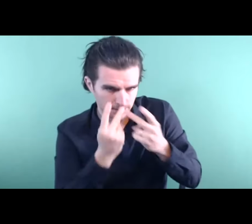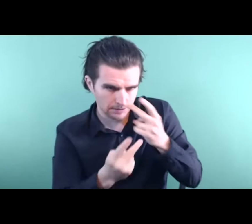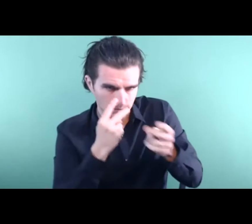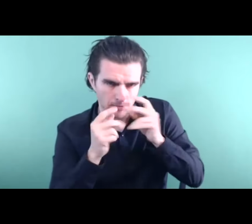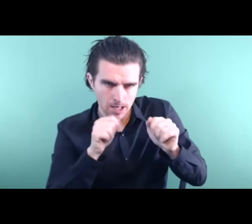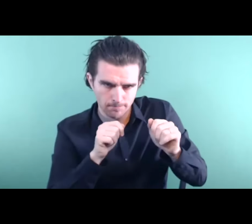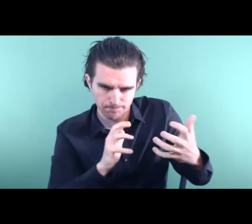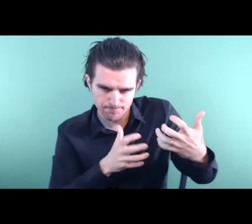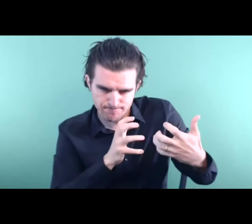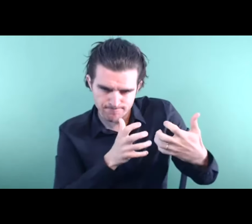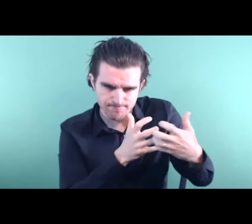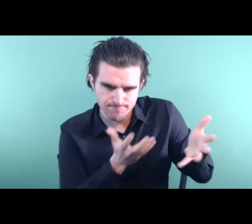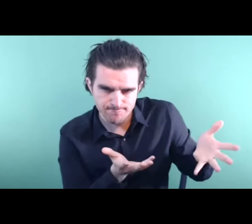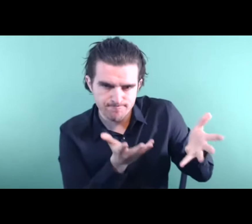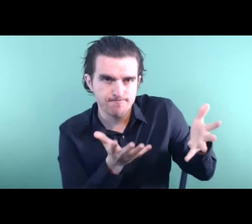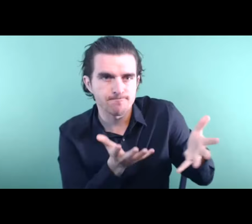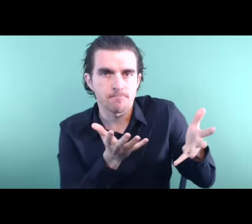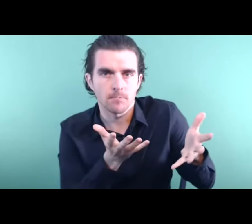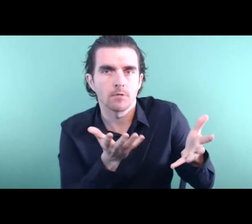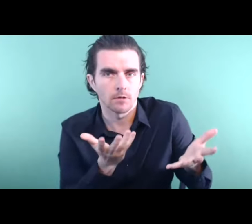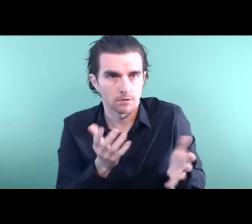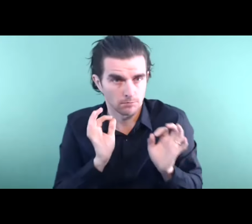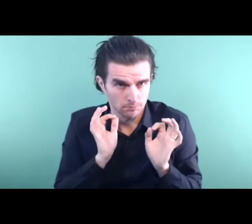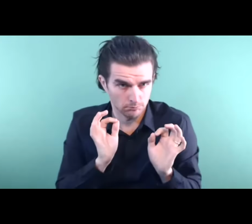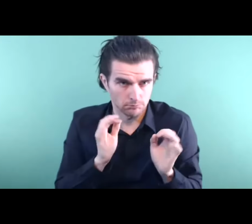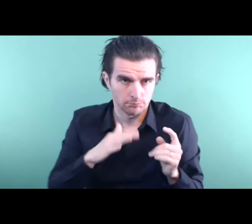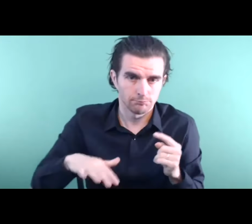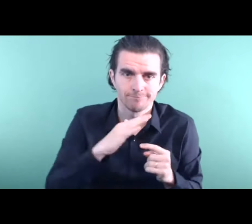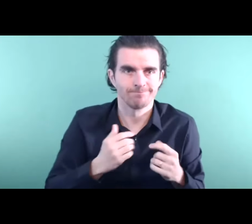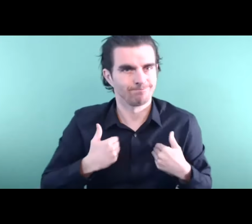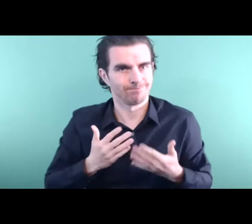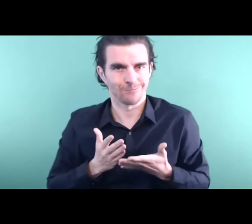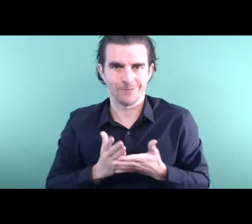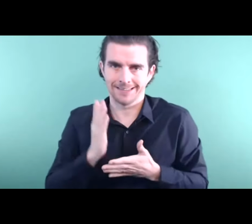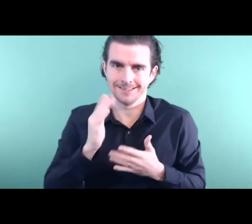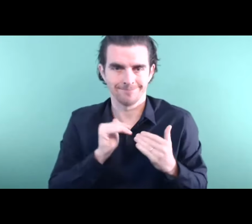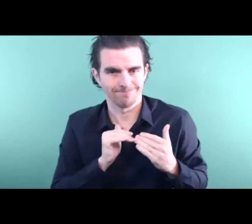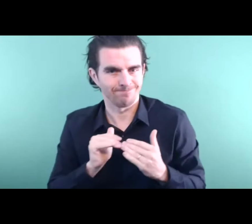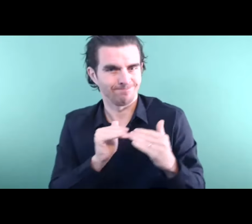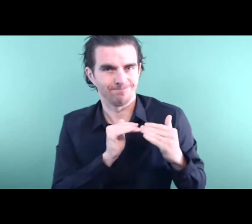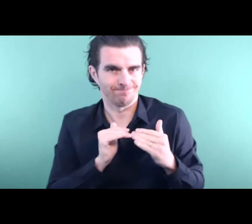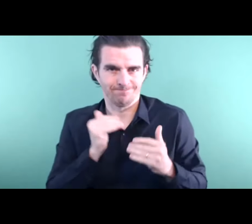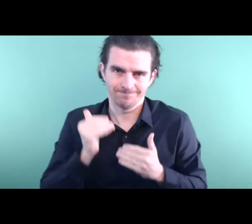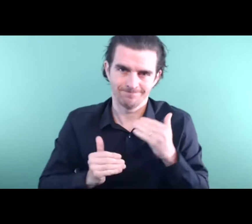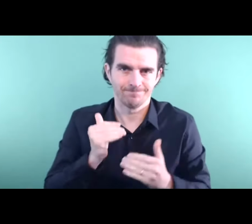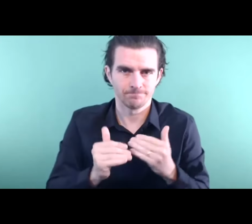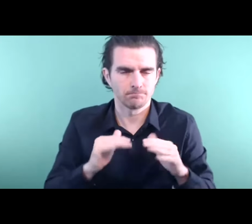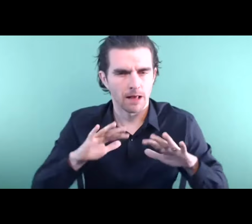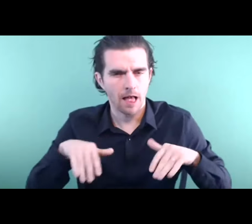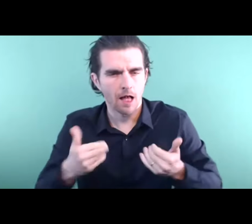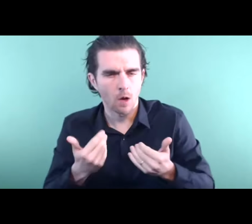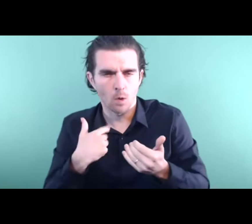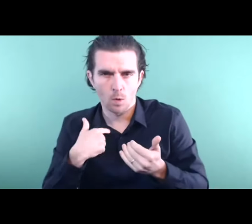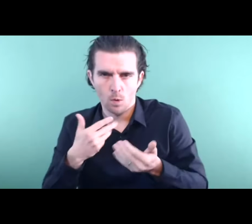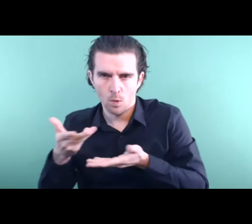are doing now, when it comes to have important human rights discussions, what we are